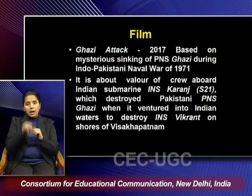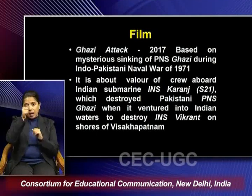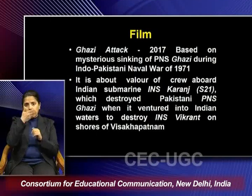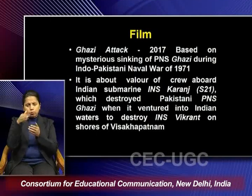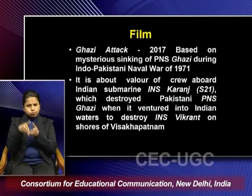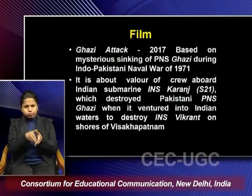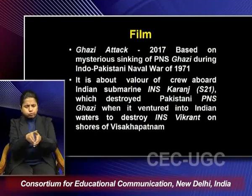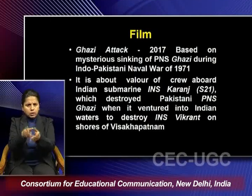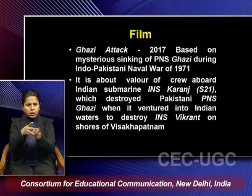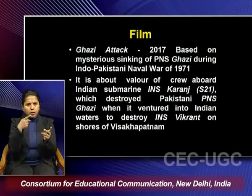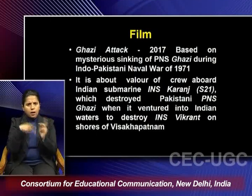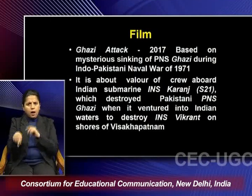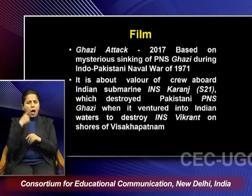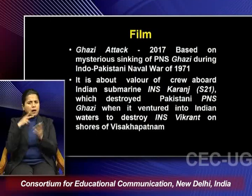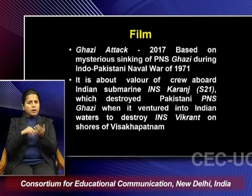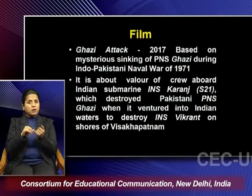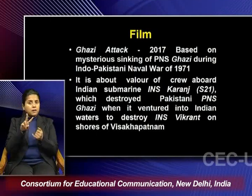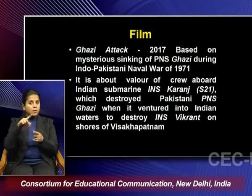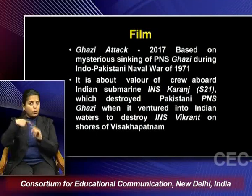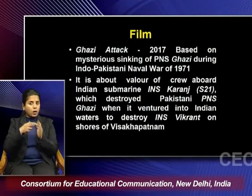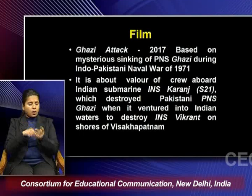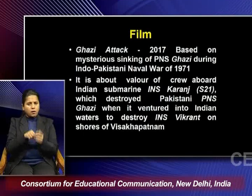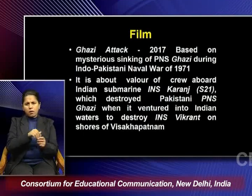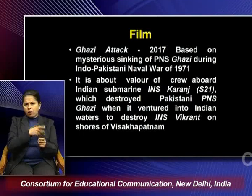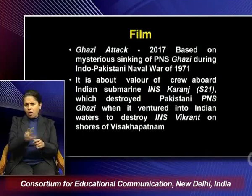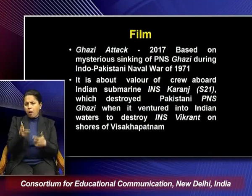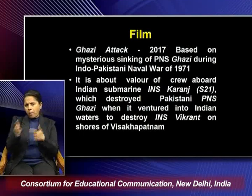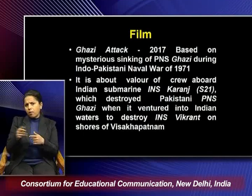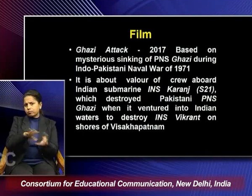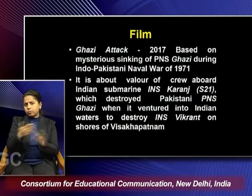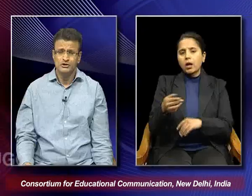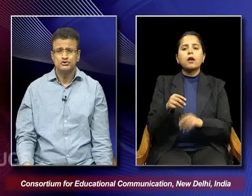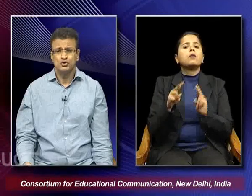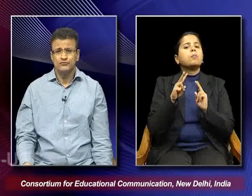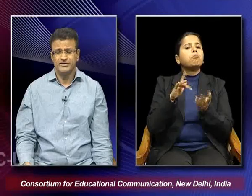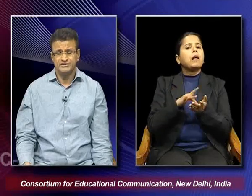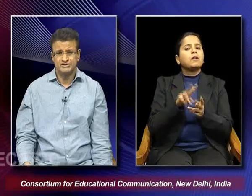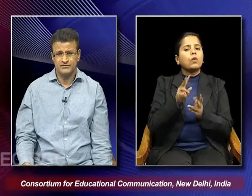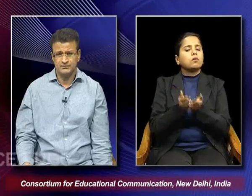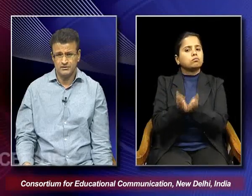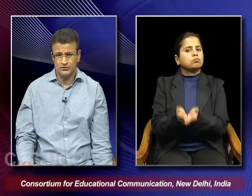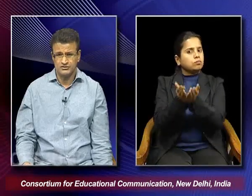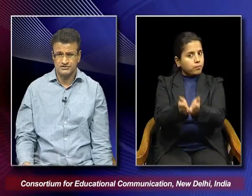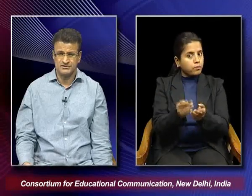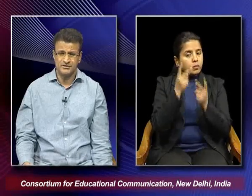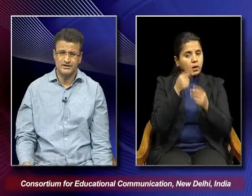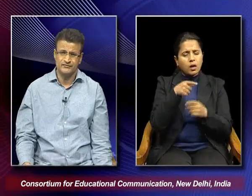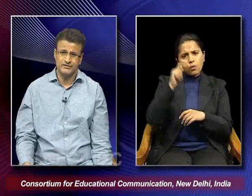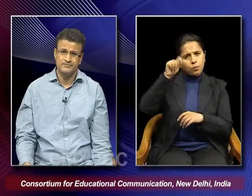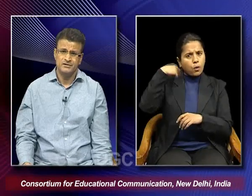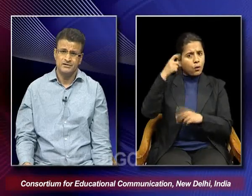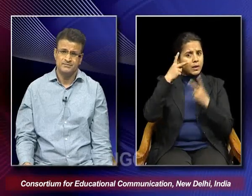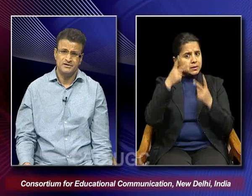to destroy INS Vikrant on the shores of Visakhapatnam. So this film was some kind